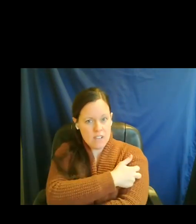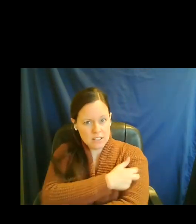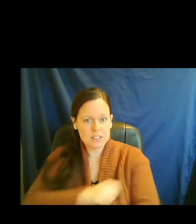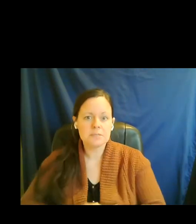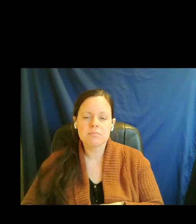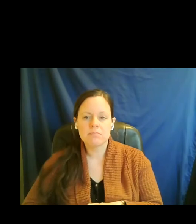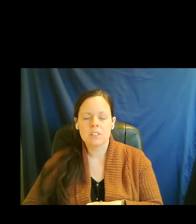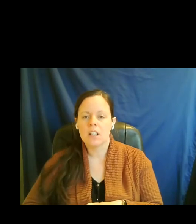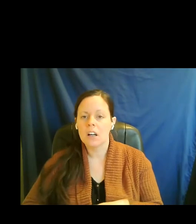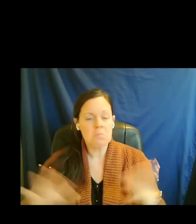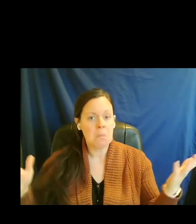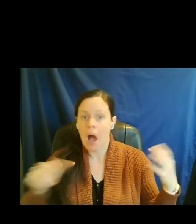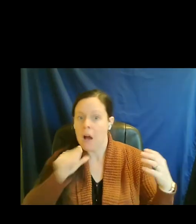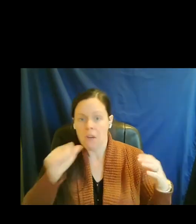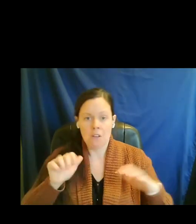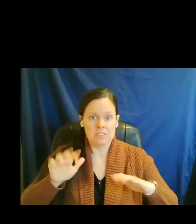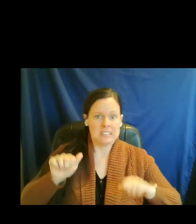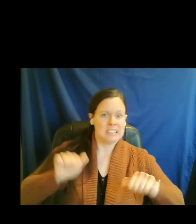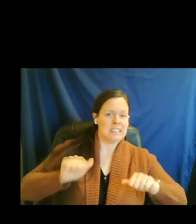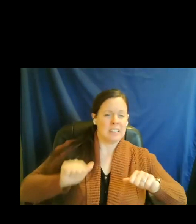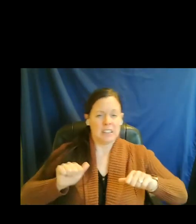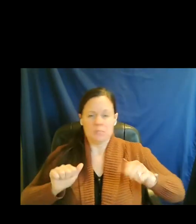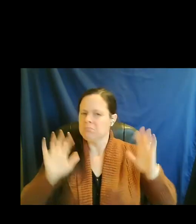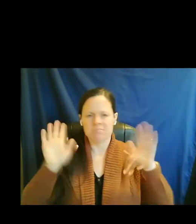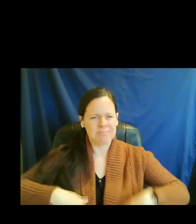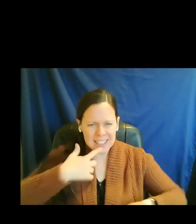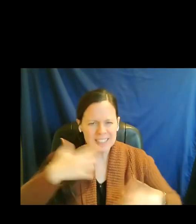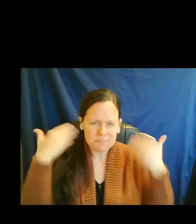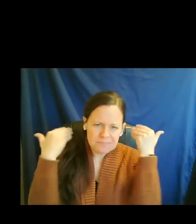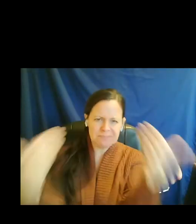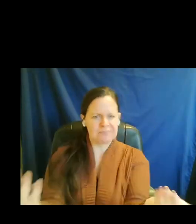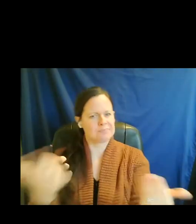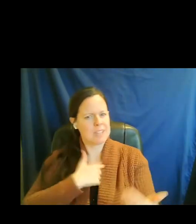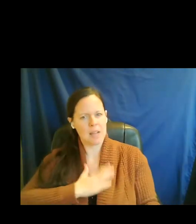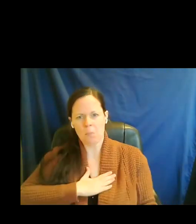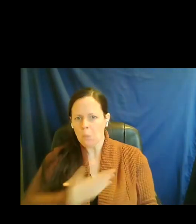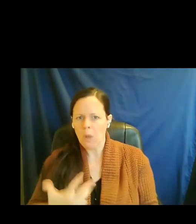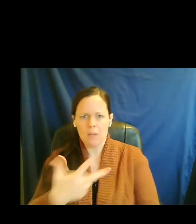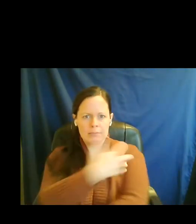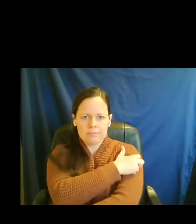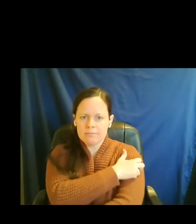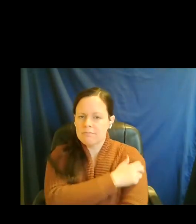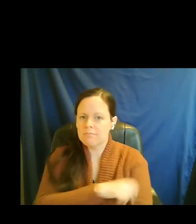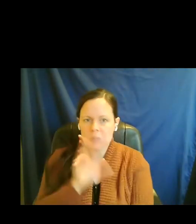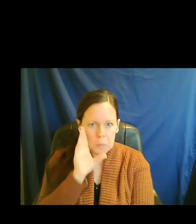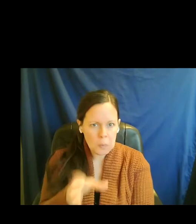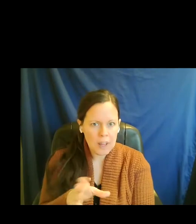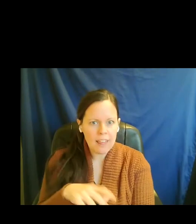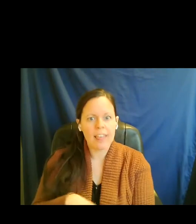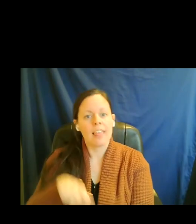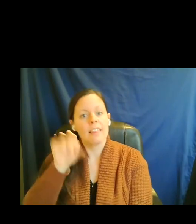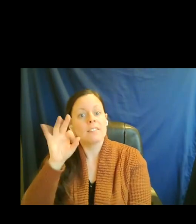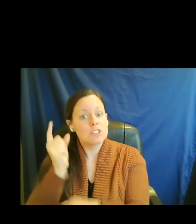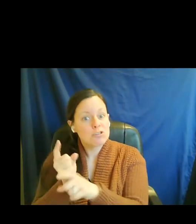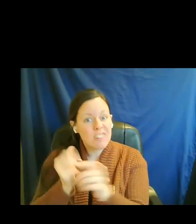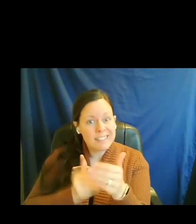didn't, without any hesitation, I said, put me in. I'll do it. I will take it if this is the right next step for us.